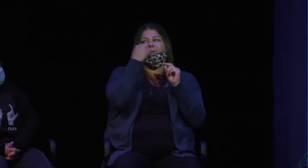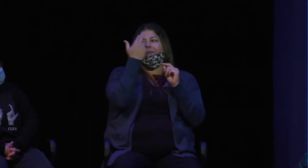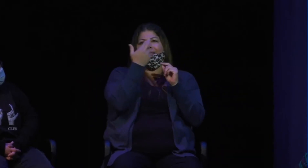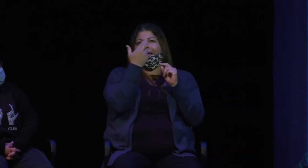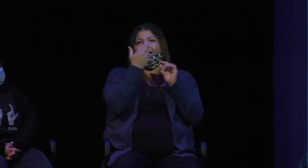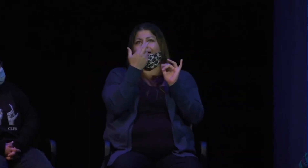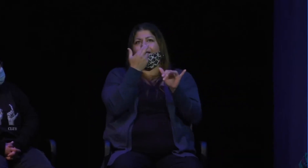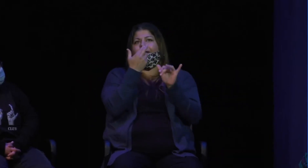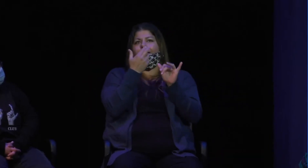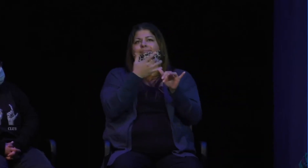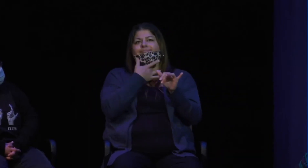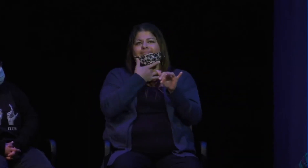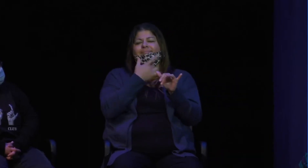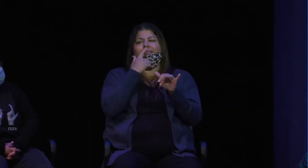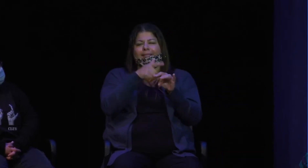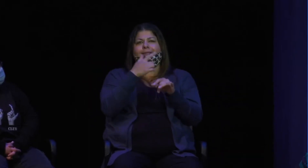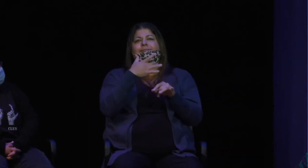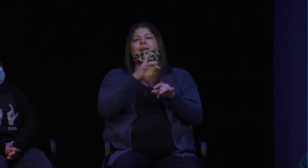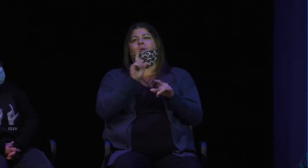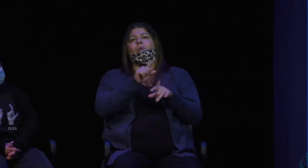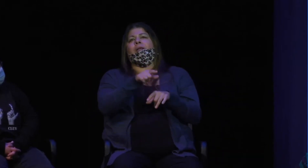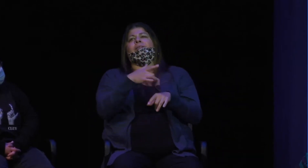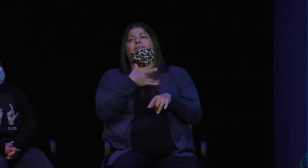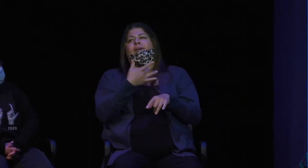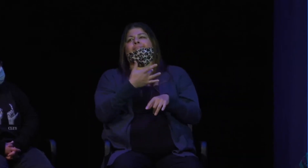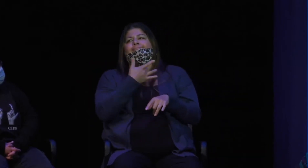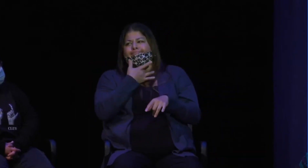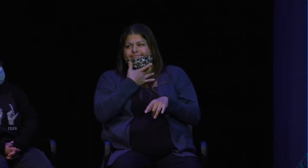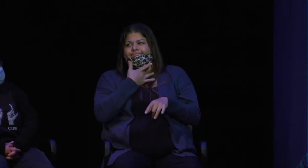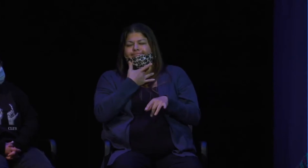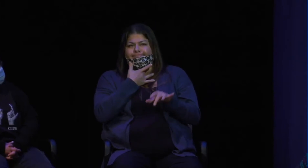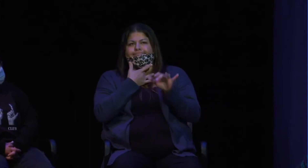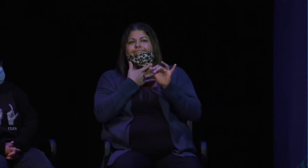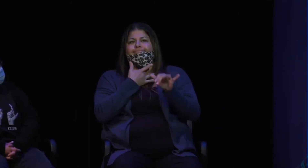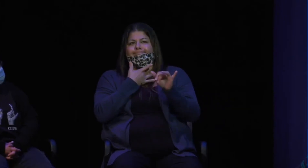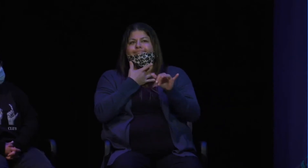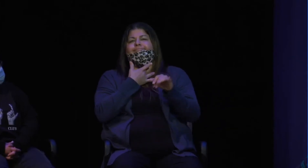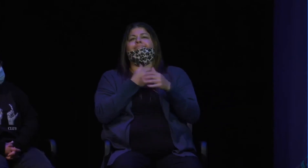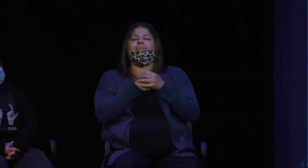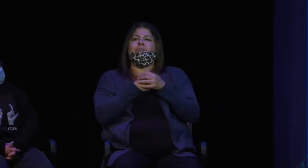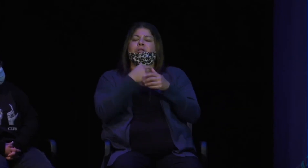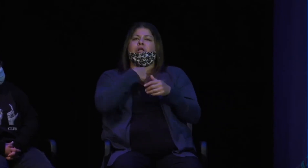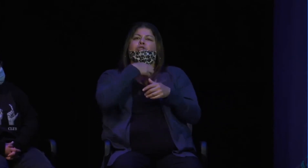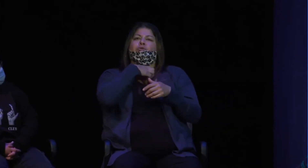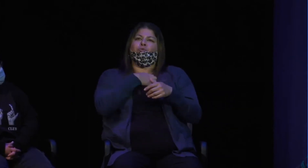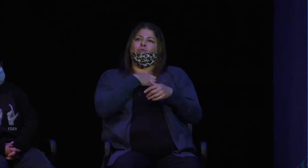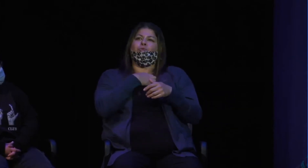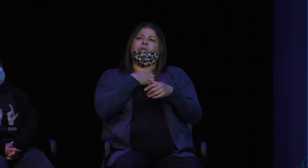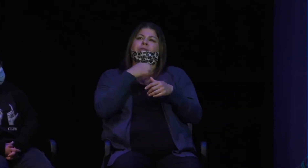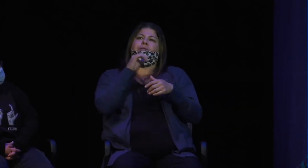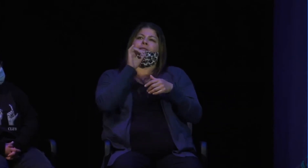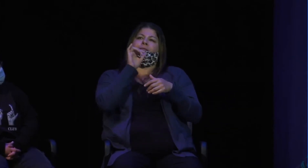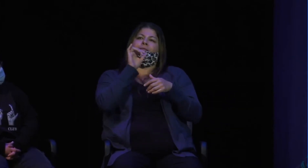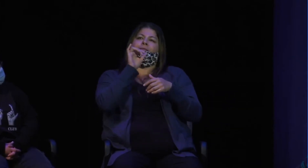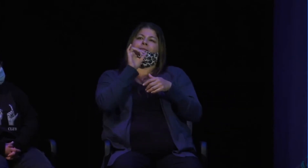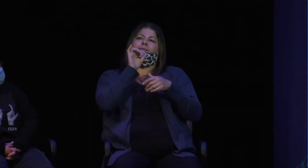everything. His hearing would be back to normal, and he didn't realize that that was not going to be the